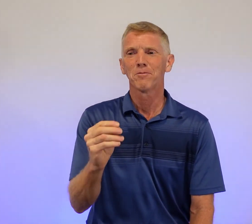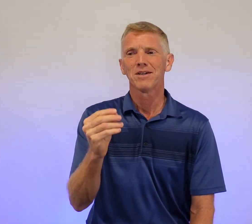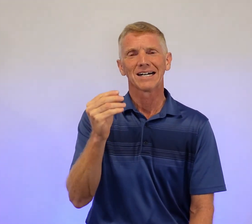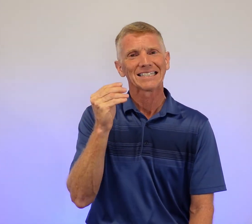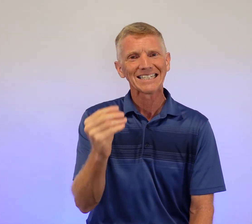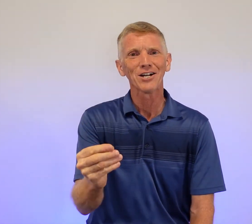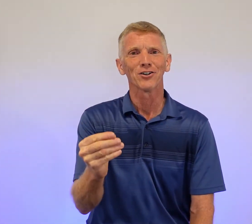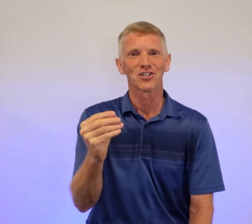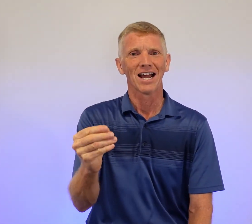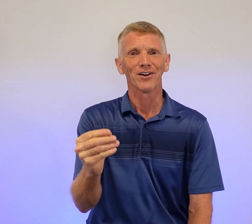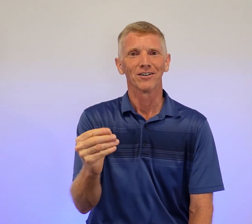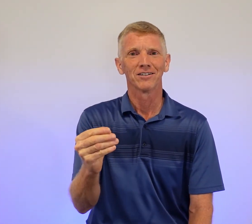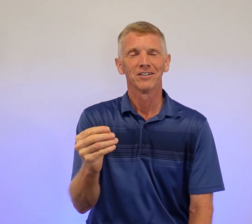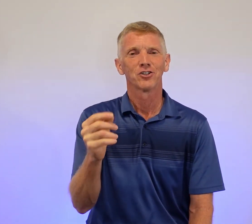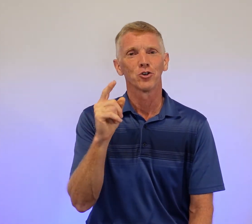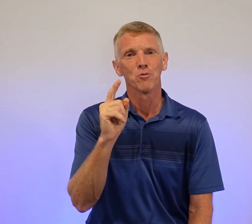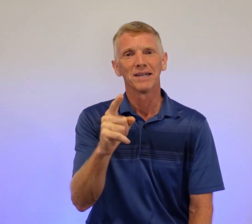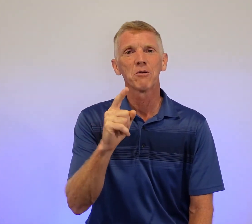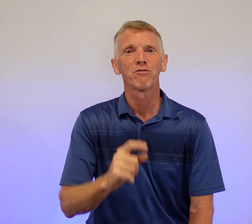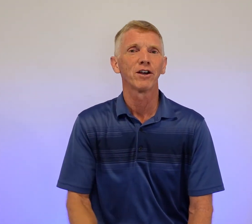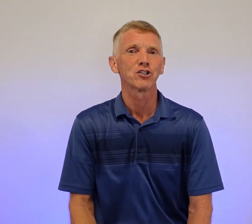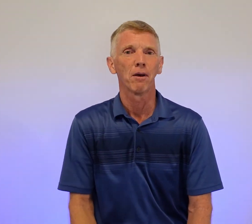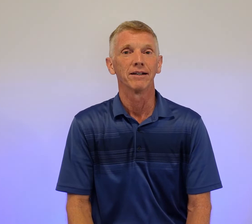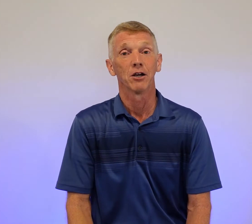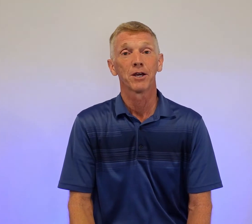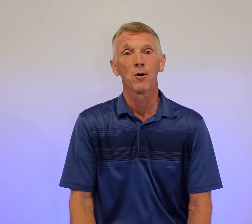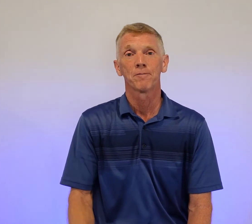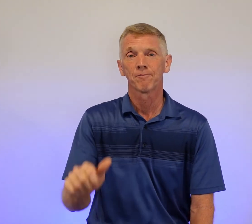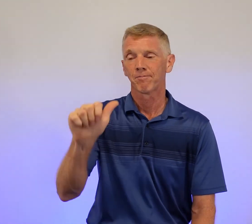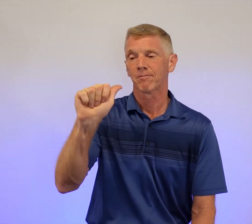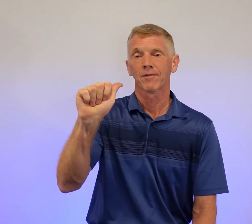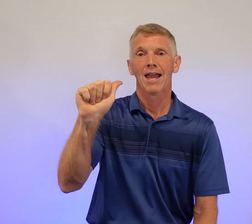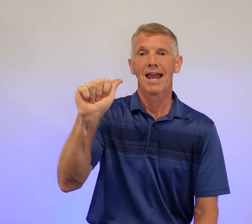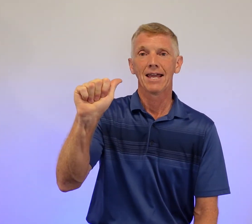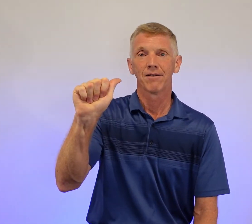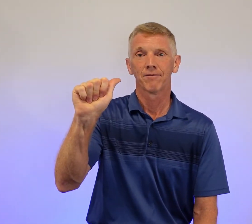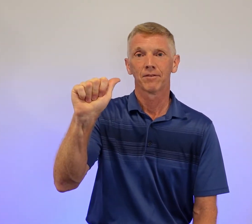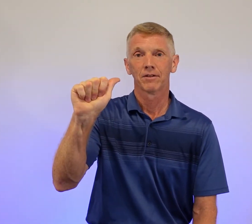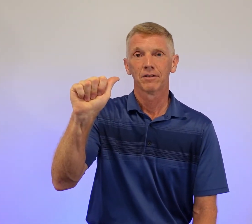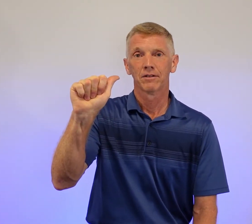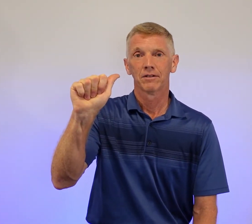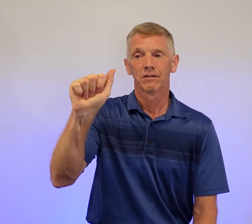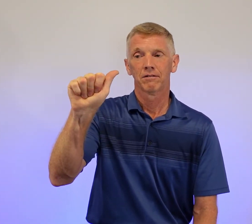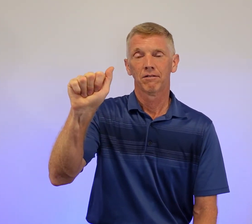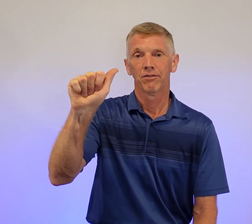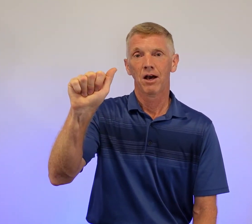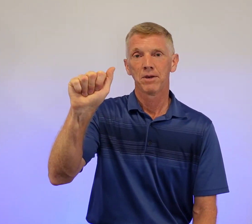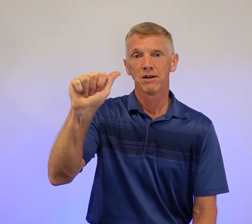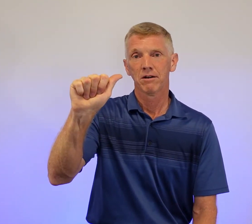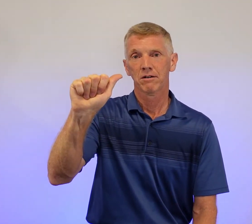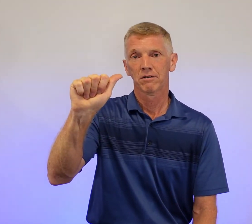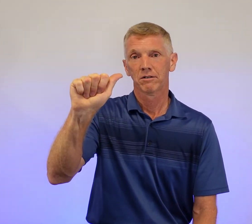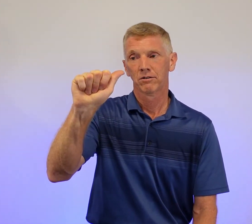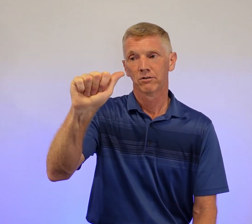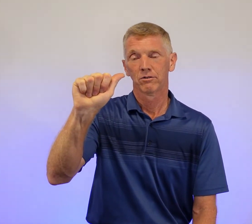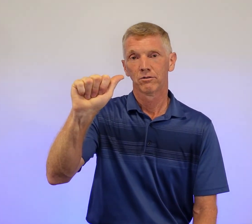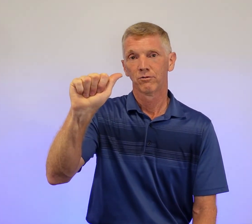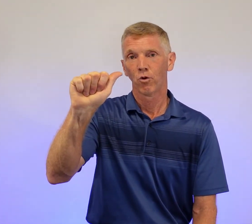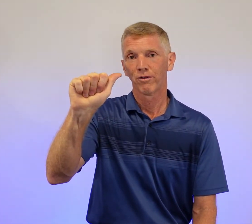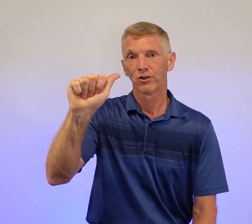a clear signer. So you begin with fingerspelling. Here we go. A, thumb here, 4 fingers